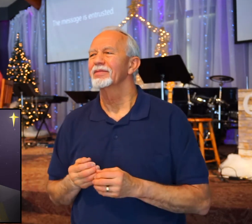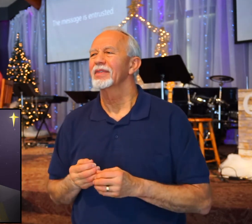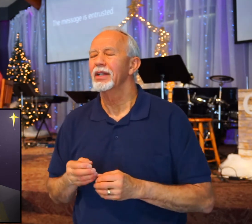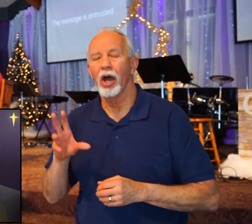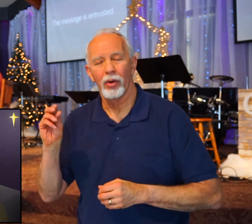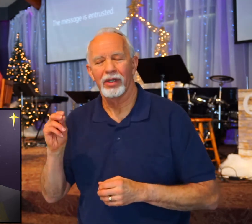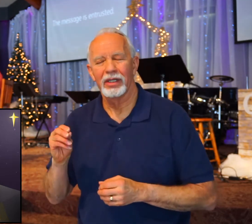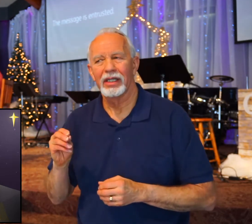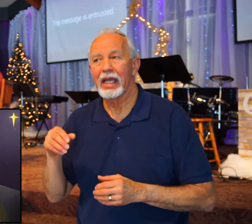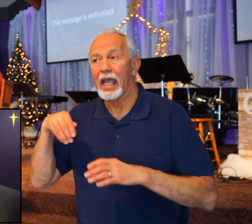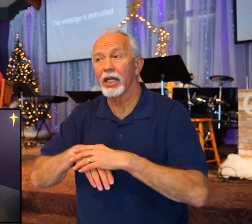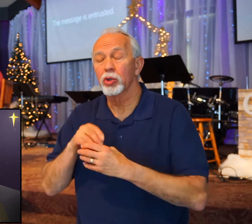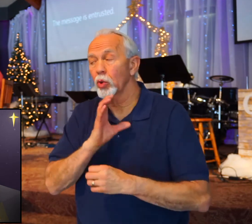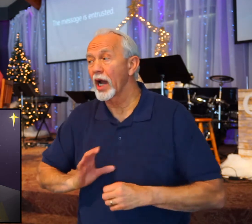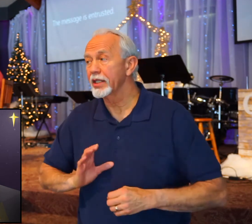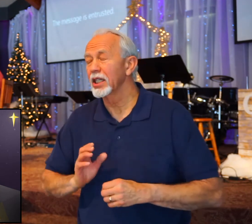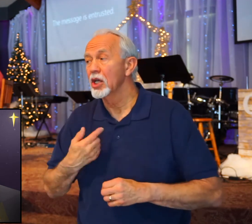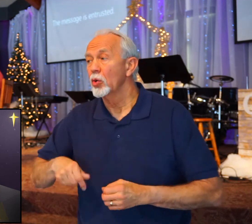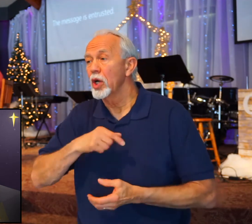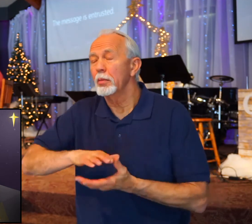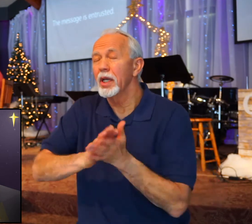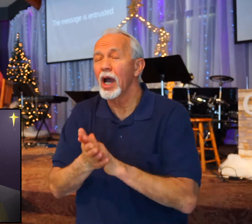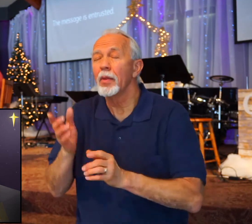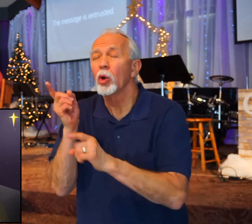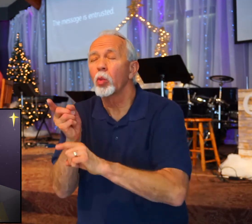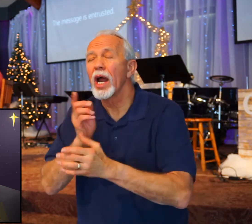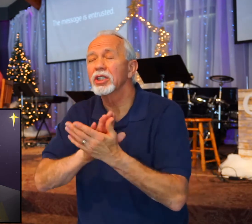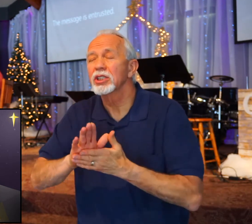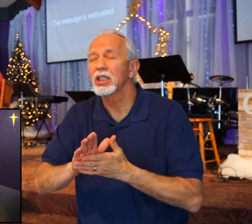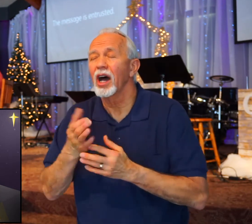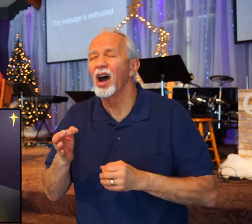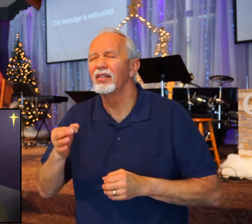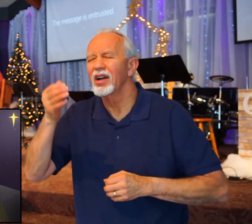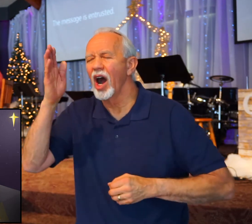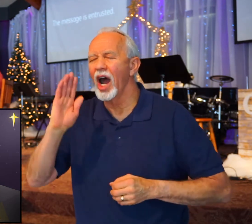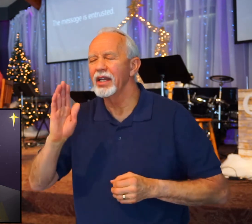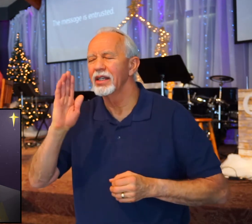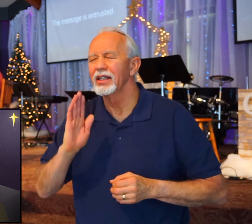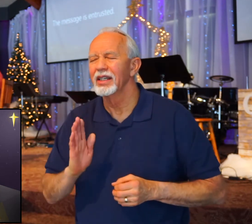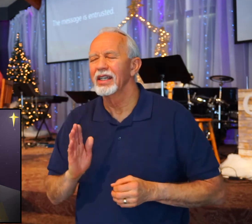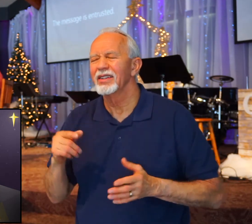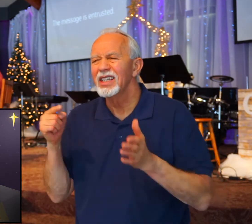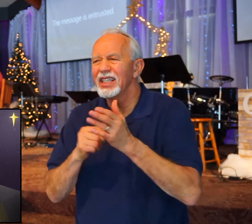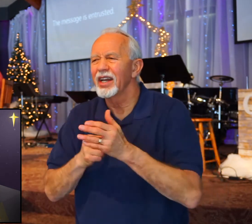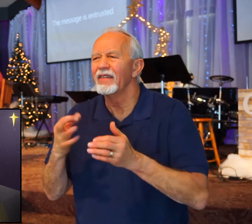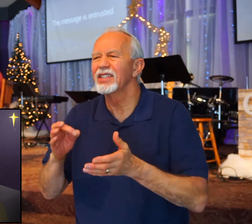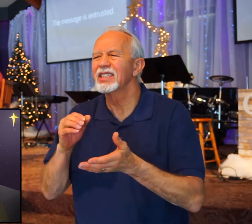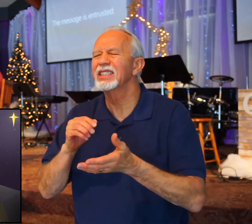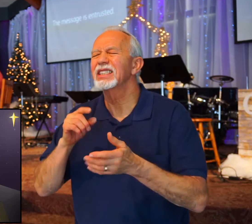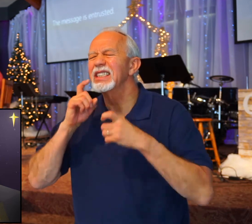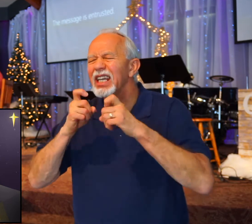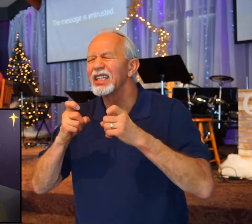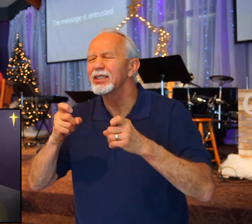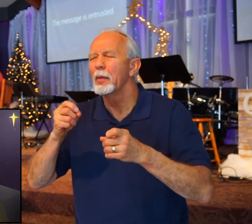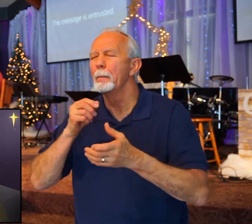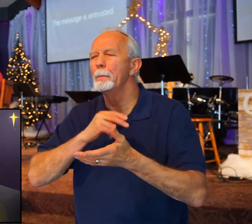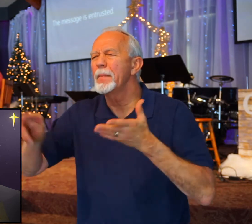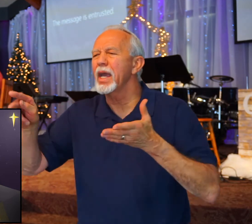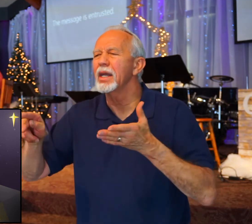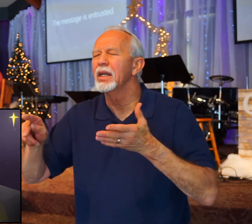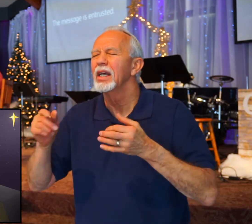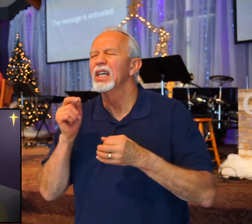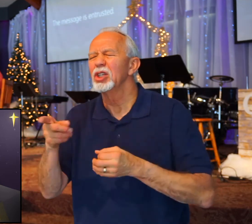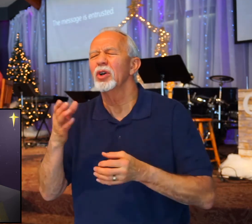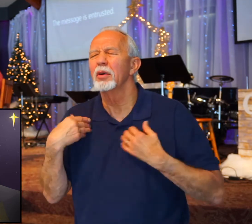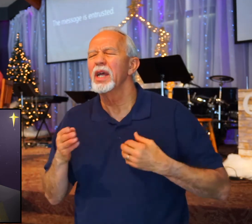No, in Christ, we actually become the righteousness of God. The debt of sin has been paid, and you